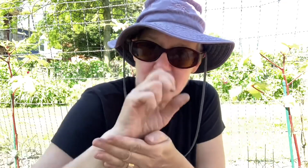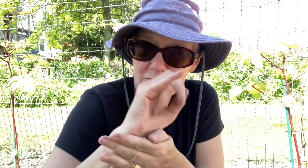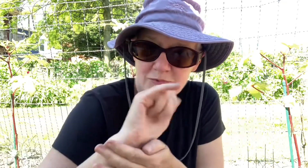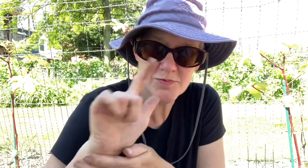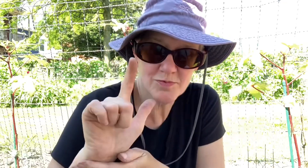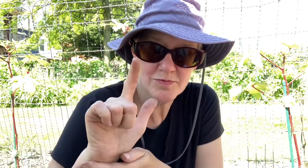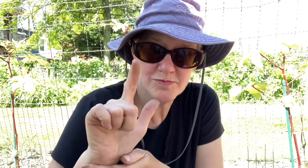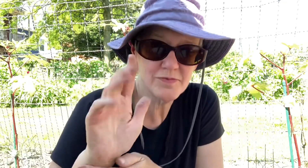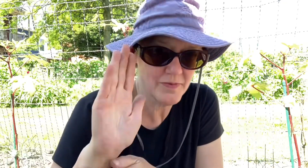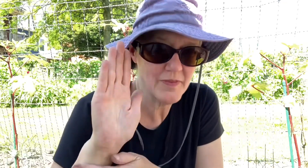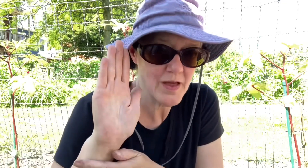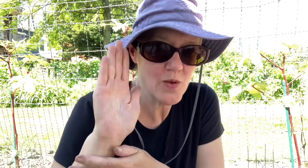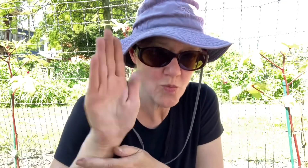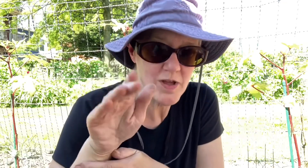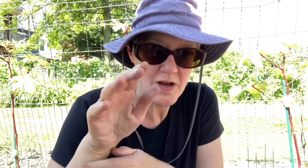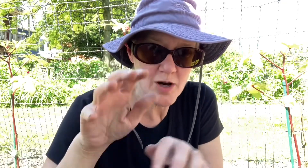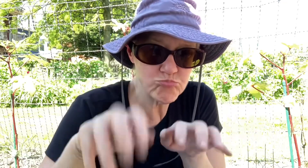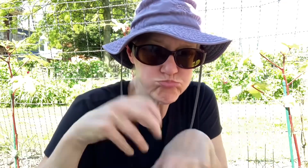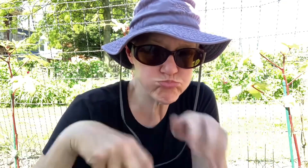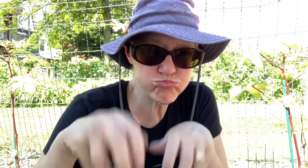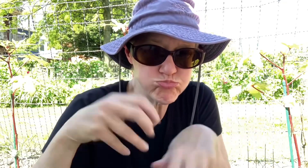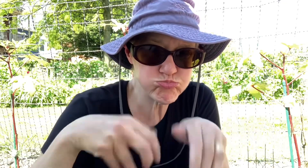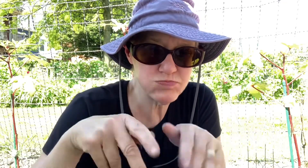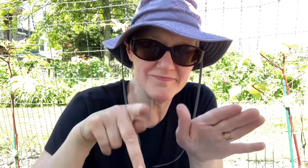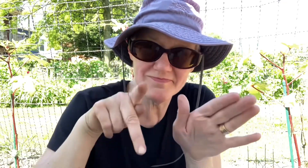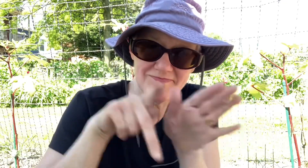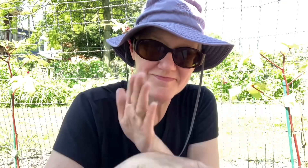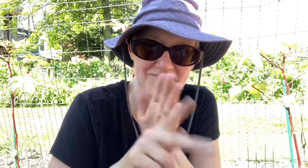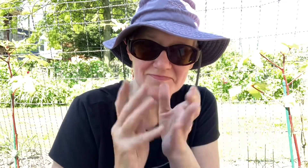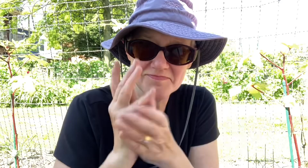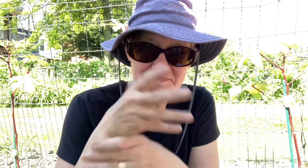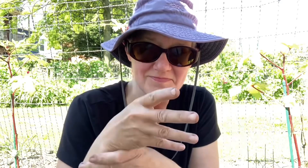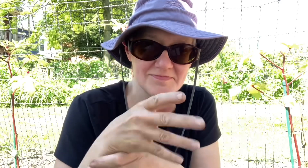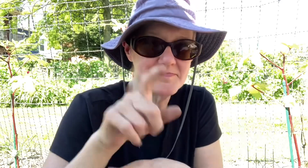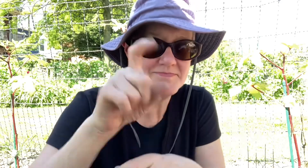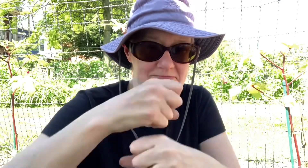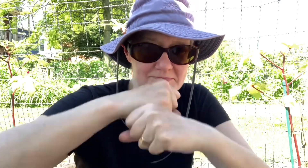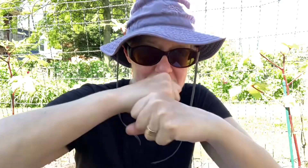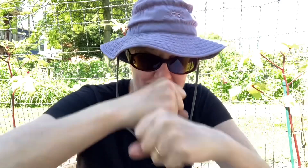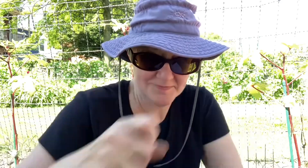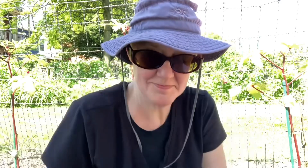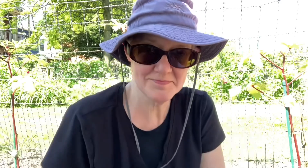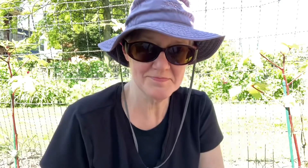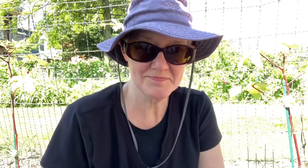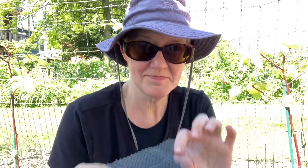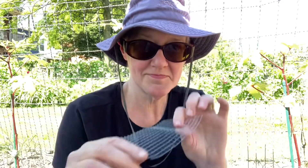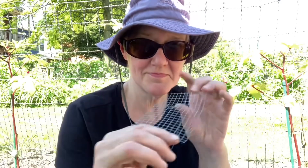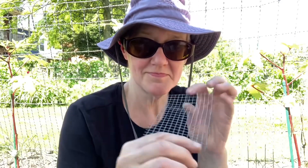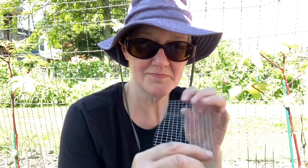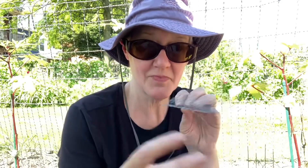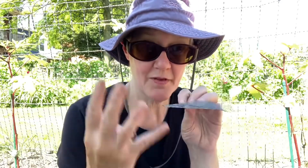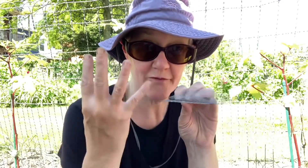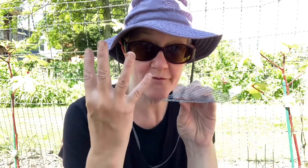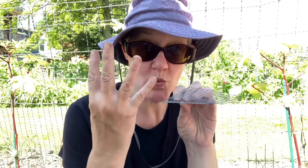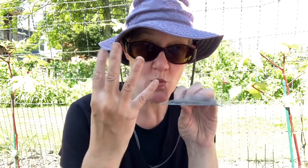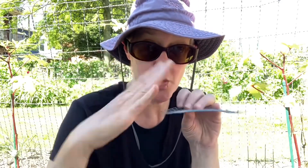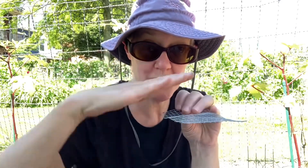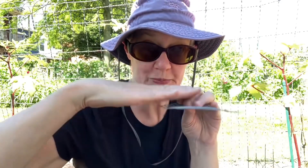new, freshly dug soil, and they'll dig and kill the plants. So I need to protect them with